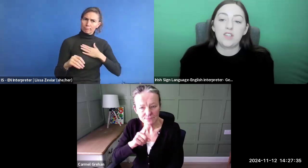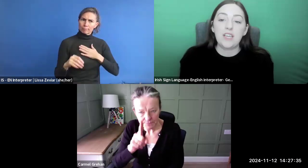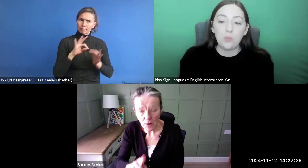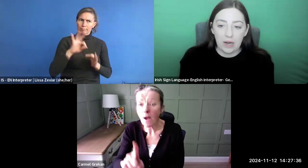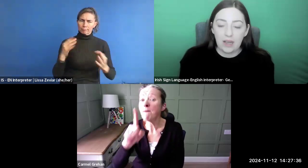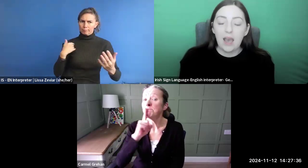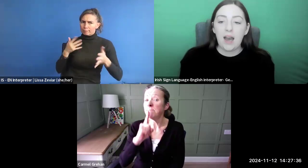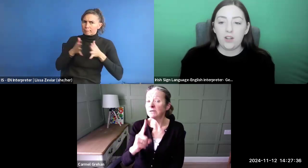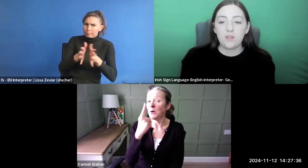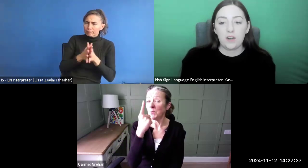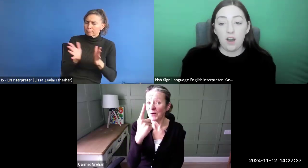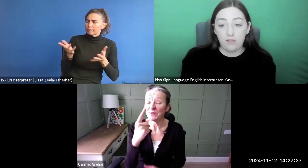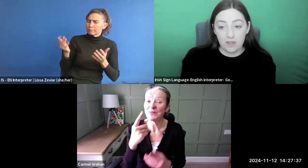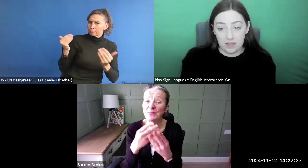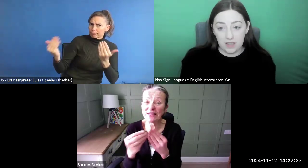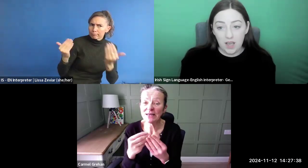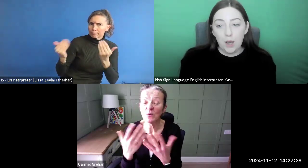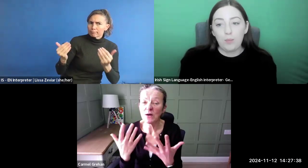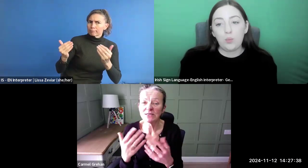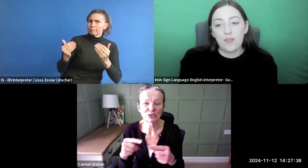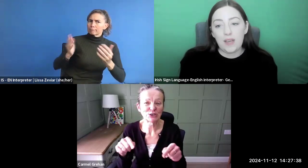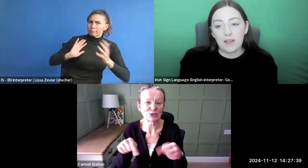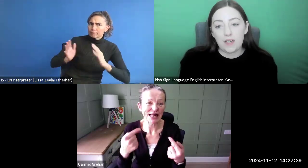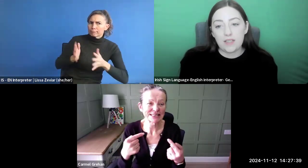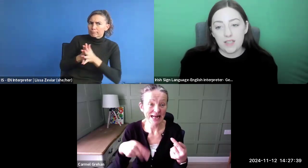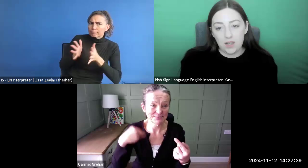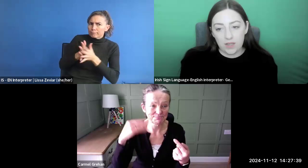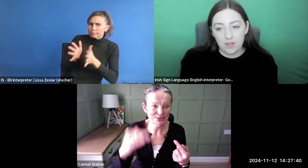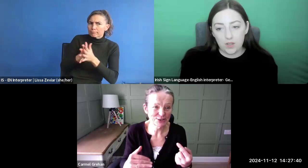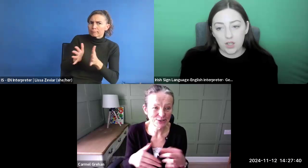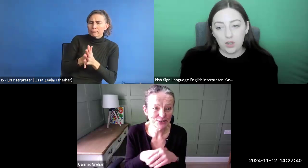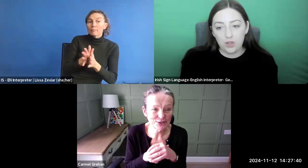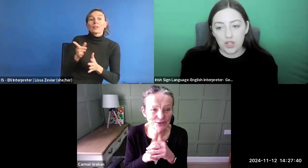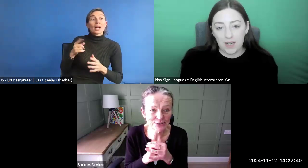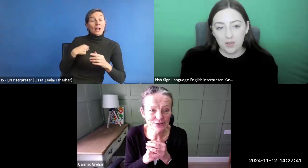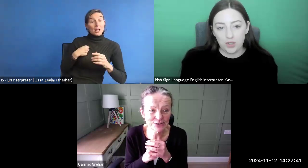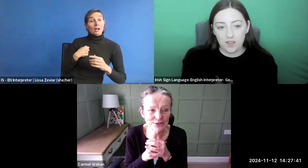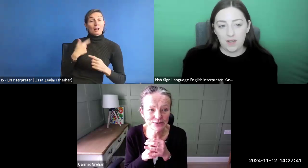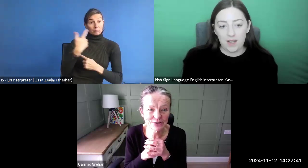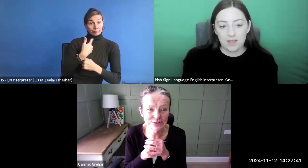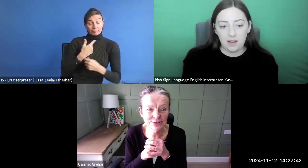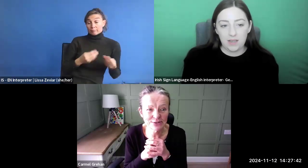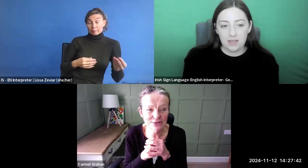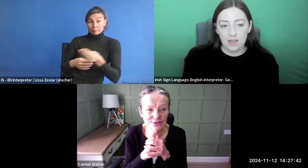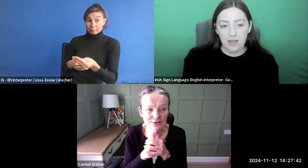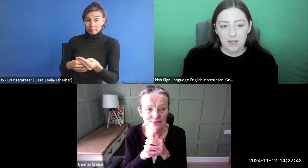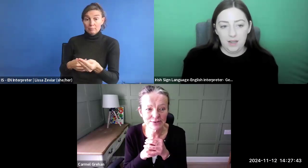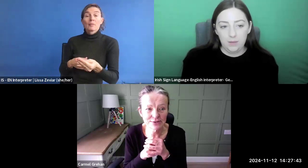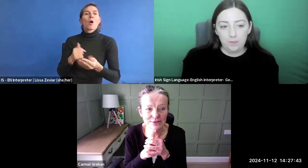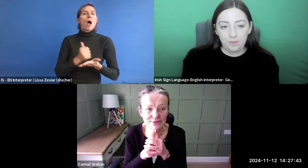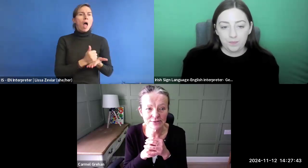build their teamwork and also their confidence. But one thing that I did notice was a huge challenge, which is on the next slide.